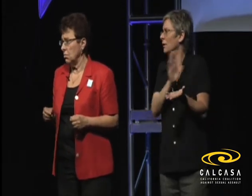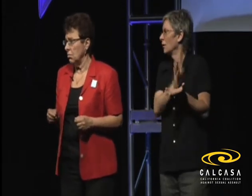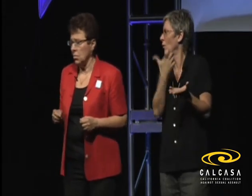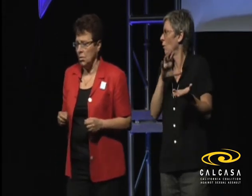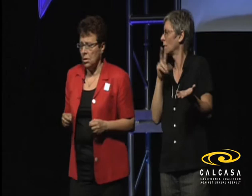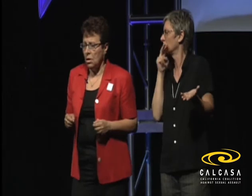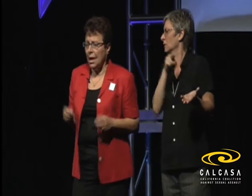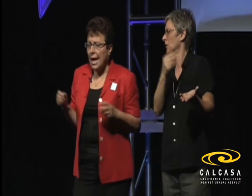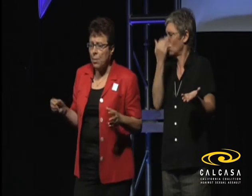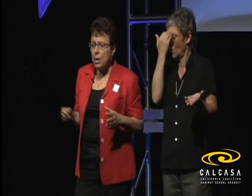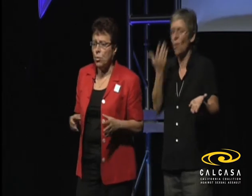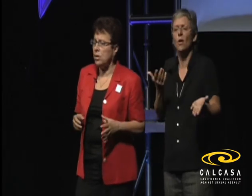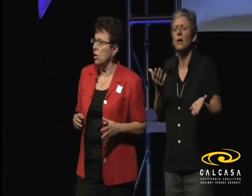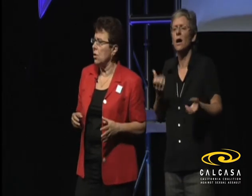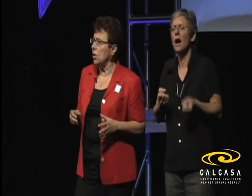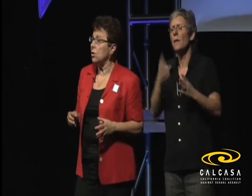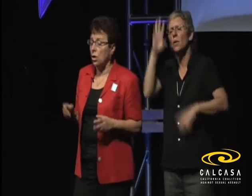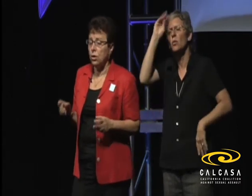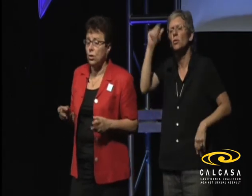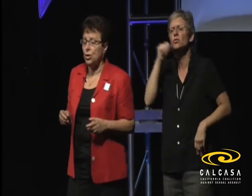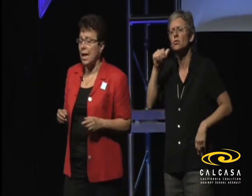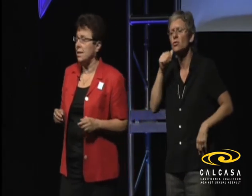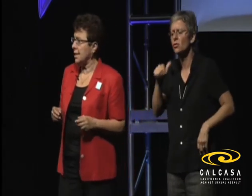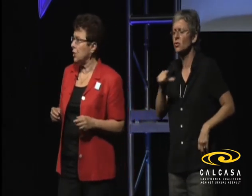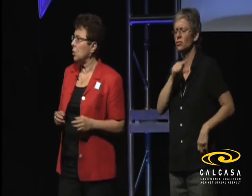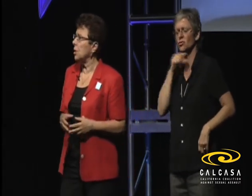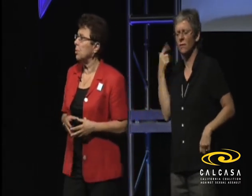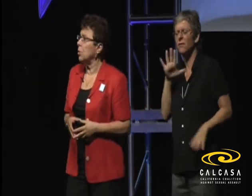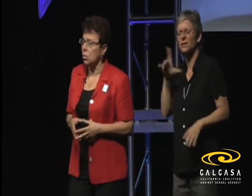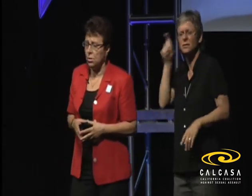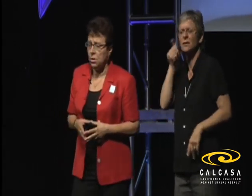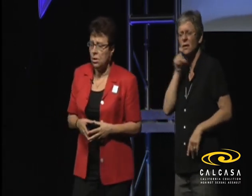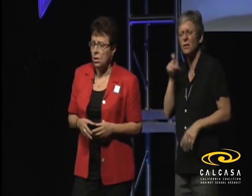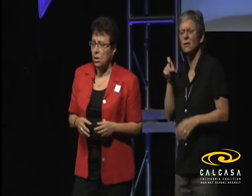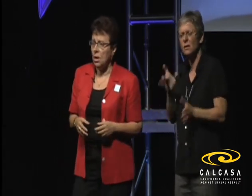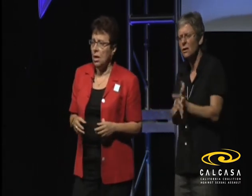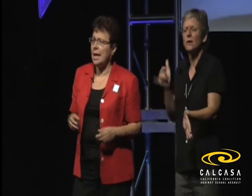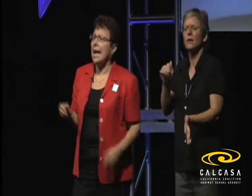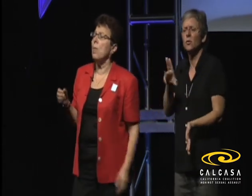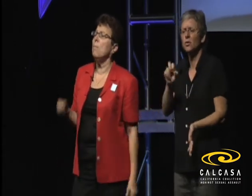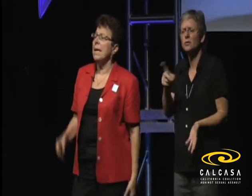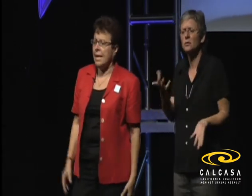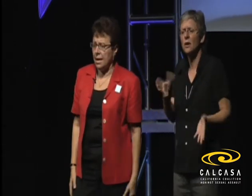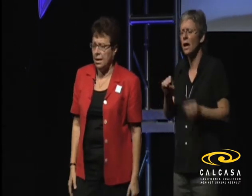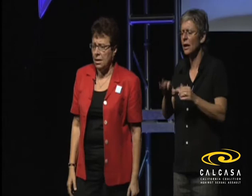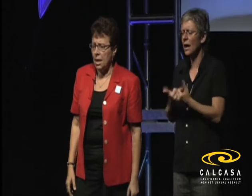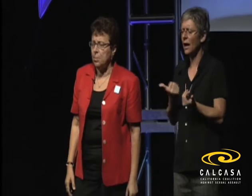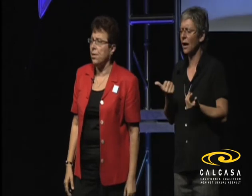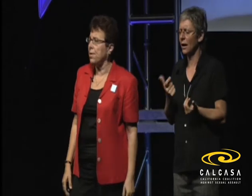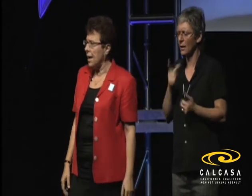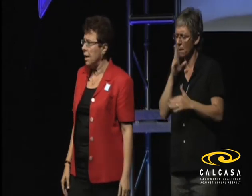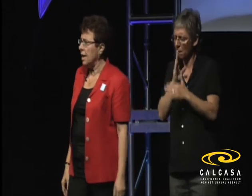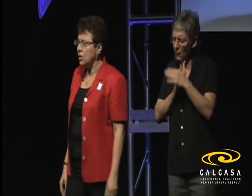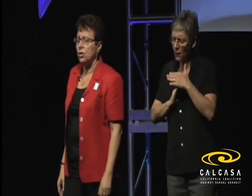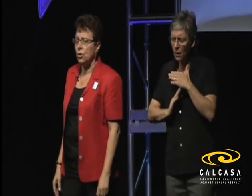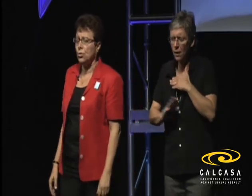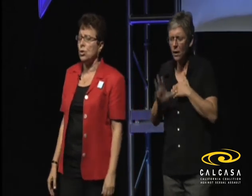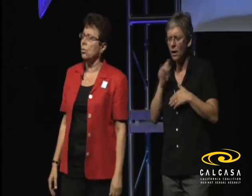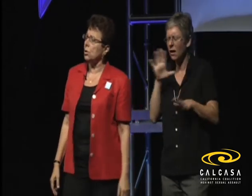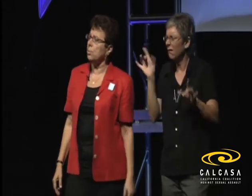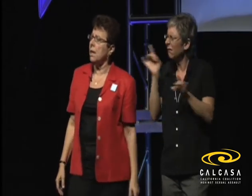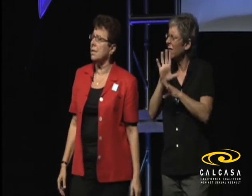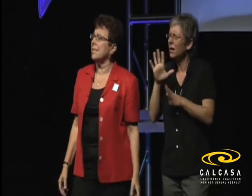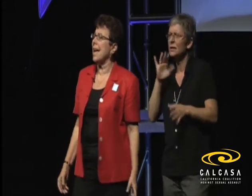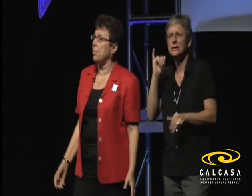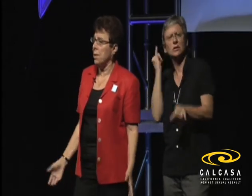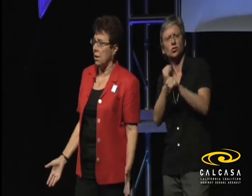know. Like how many boys and girls clergy had sexually abused, and how meek and pathetic